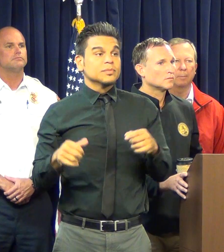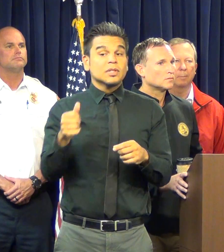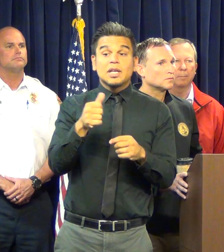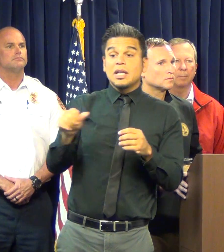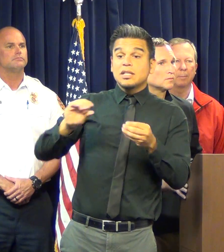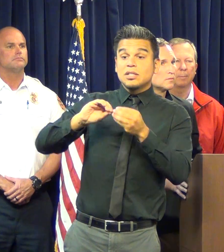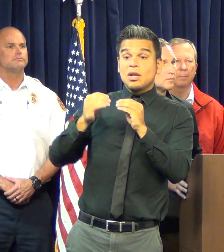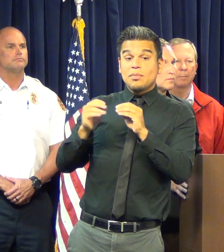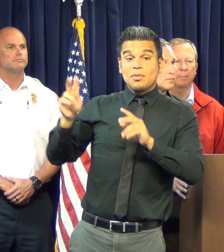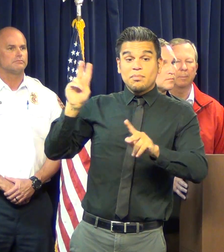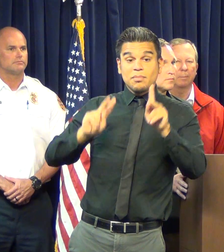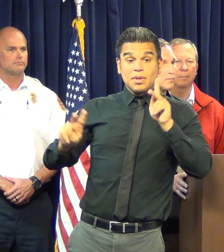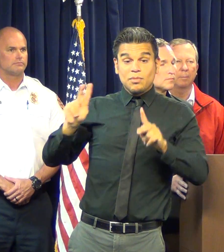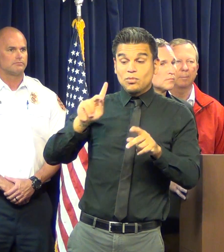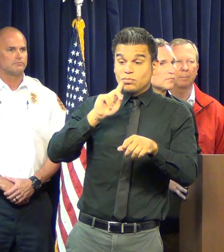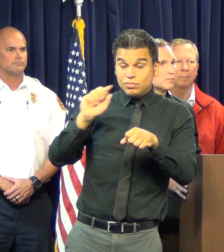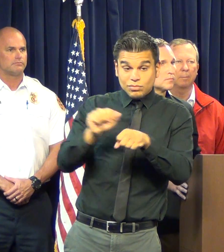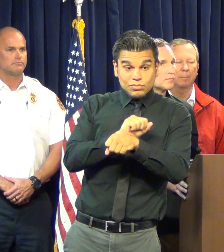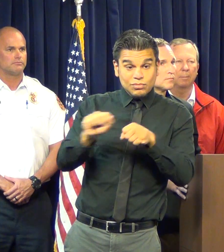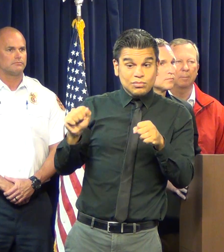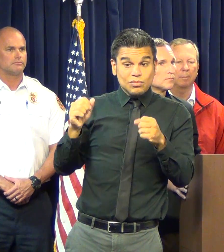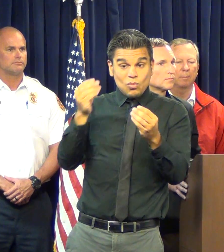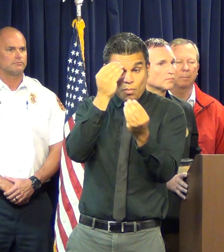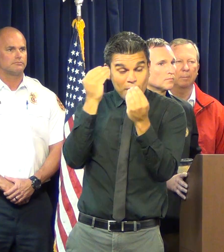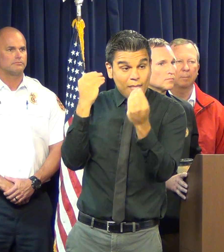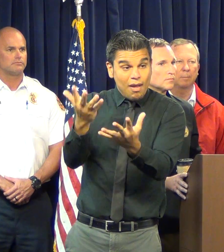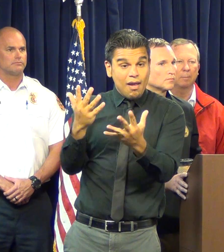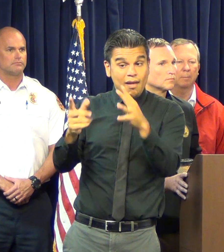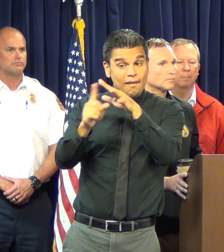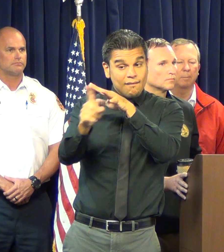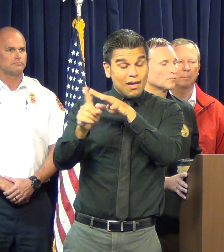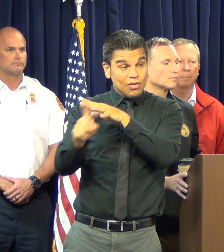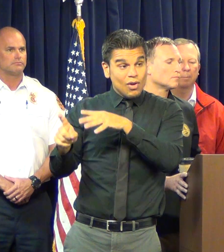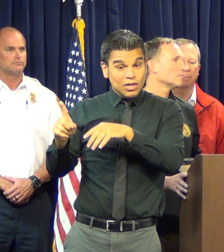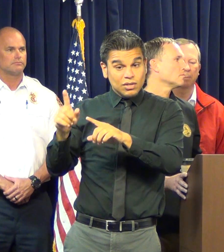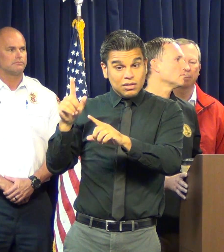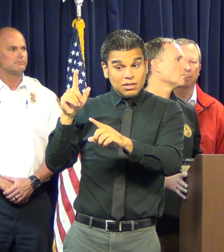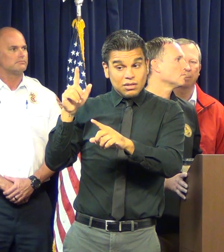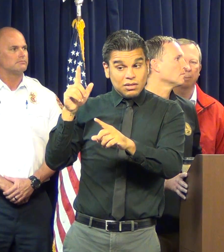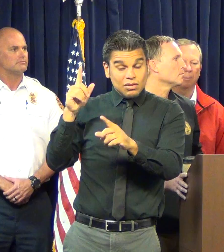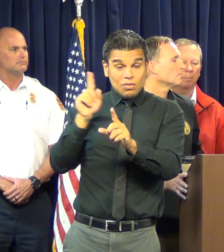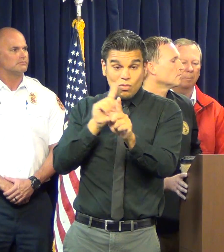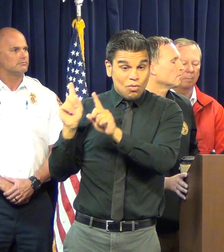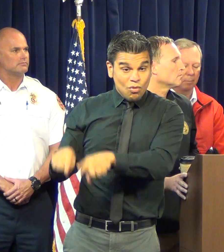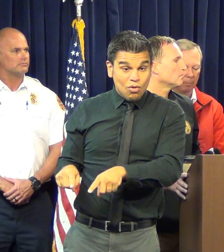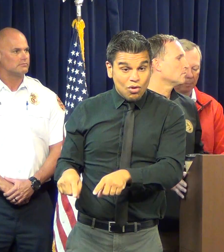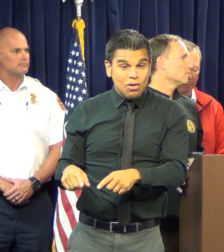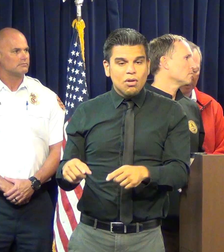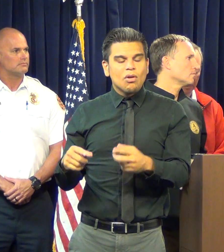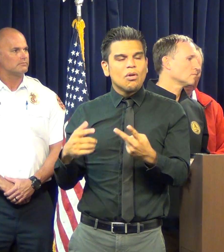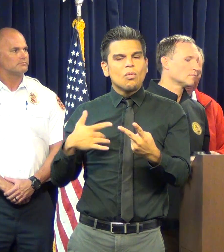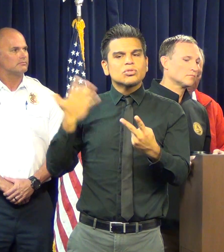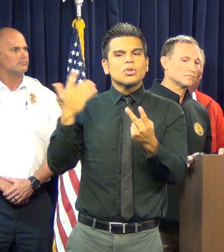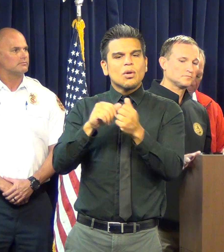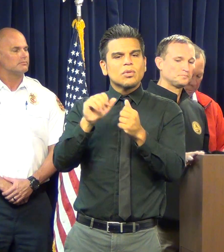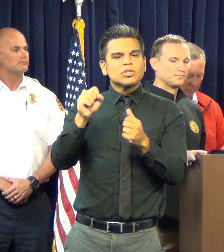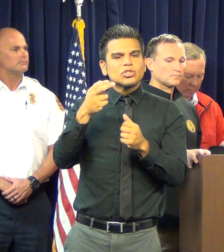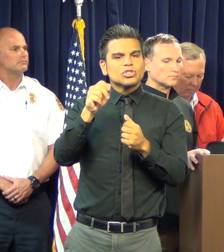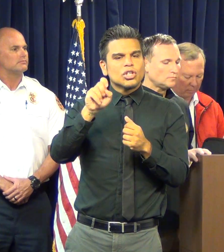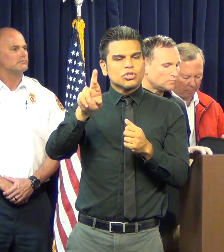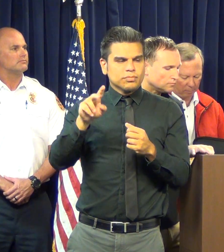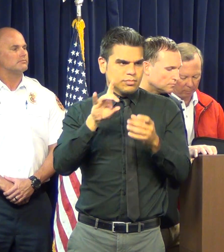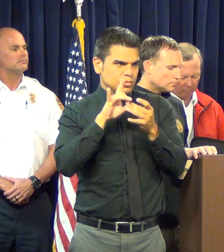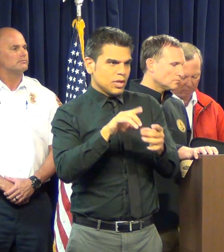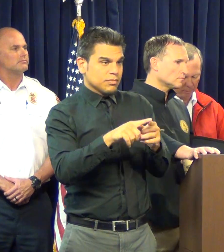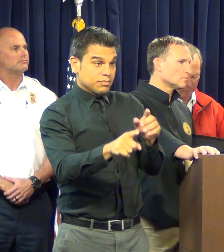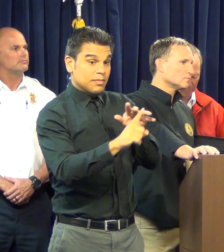did heed your evacuation notice, and what we see at the shelters? Are they full? What's the situation? Well, I'll briefly comment about the evacuation